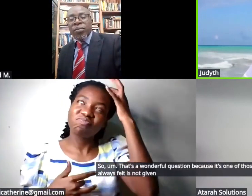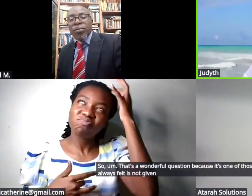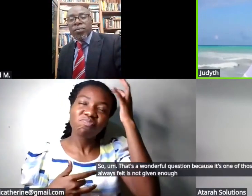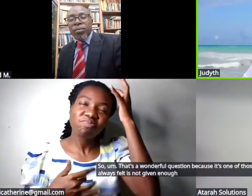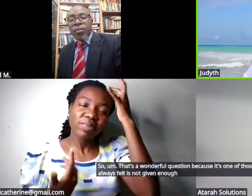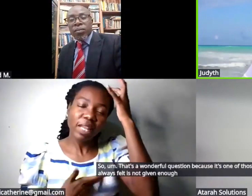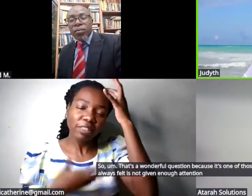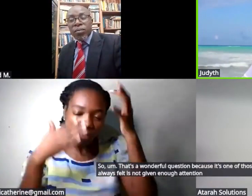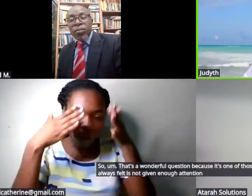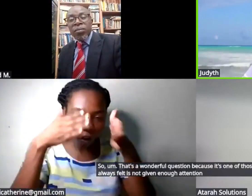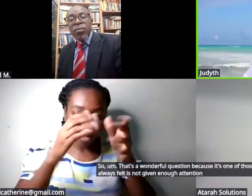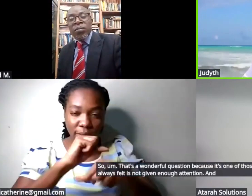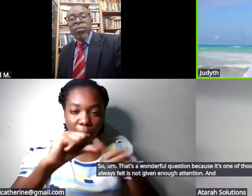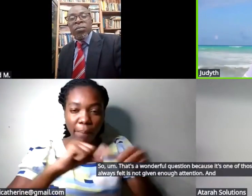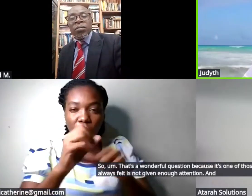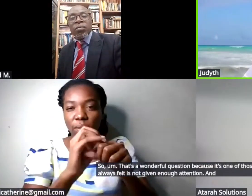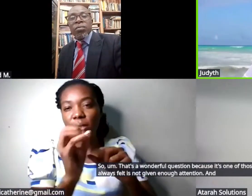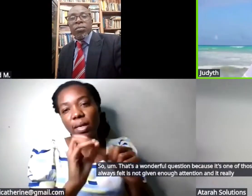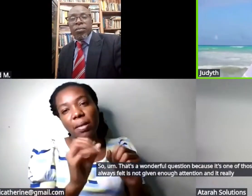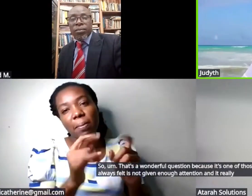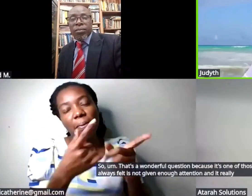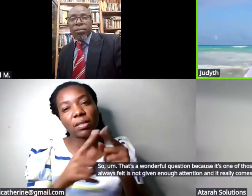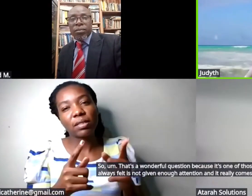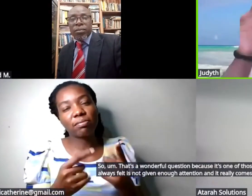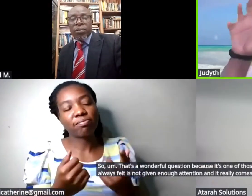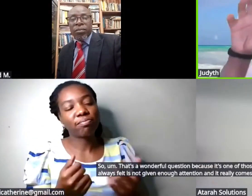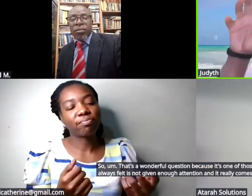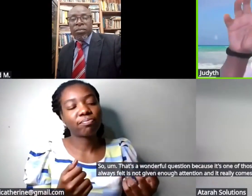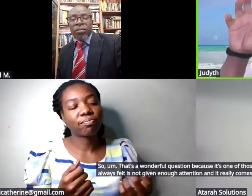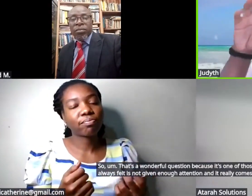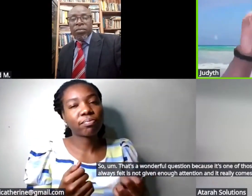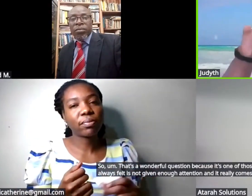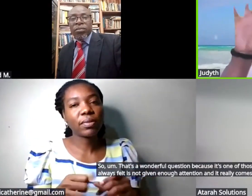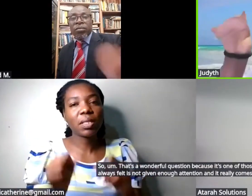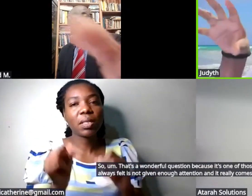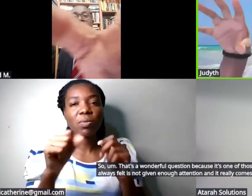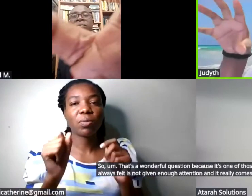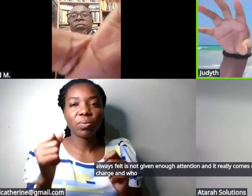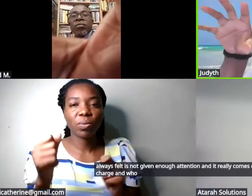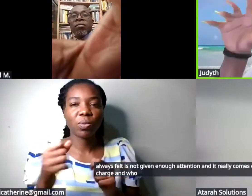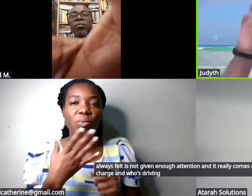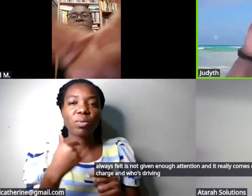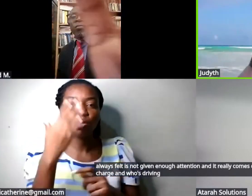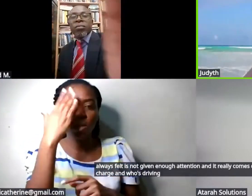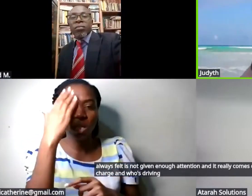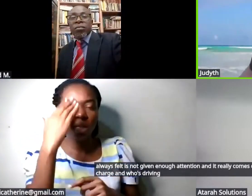and it really comes down to who's in charge and who's driving the message.